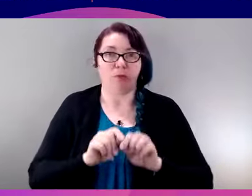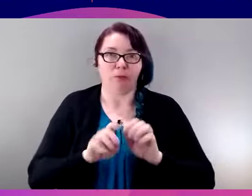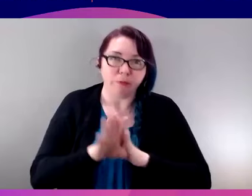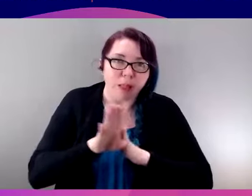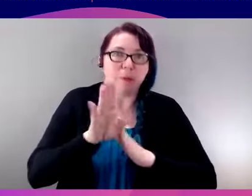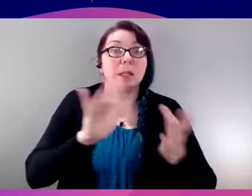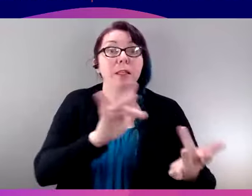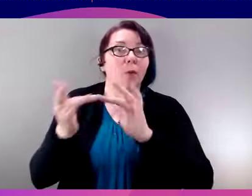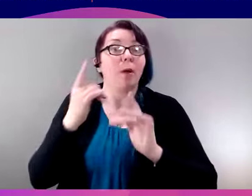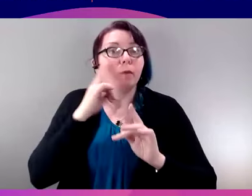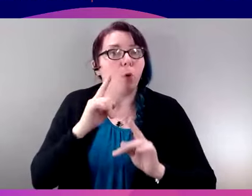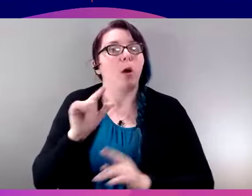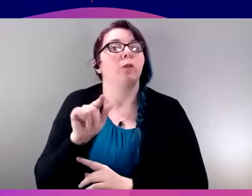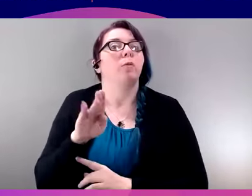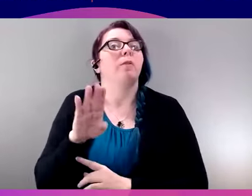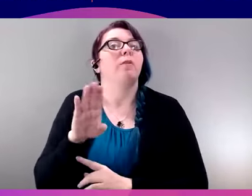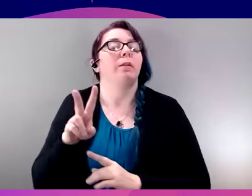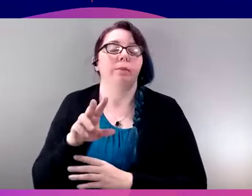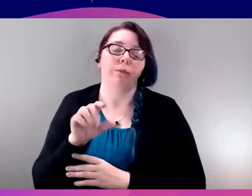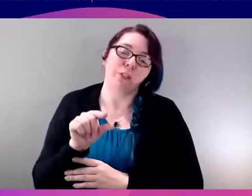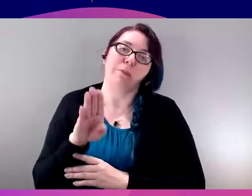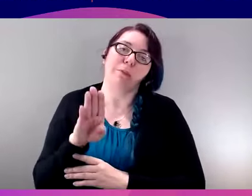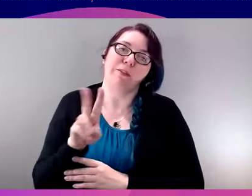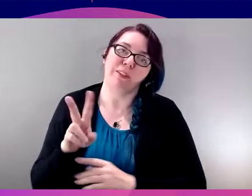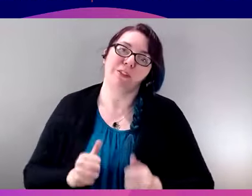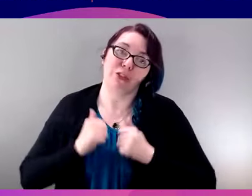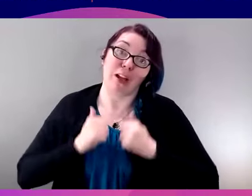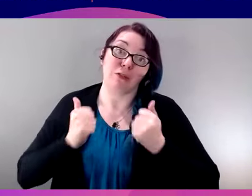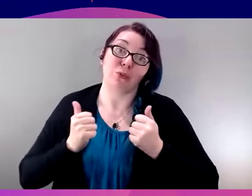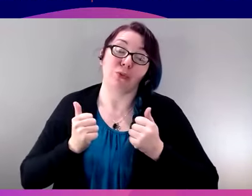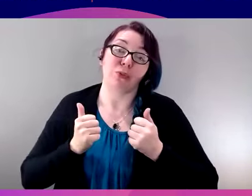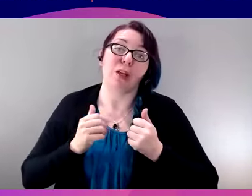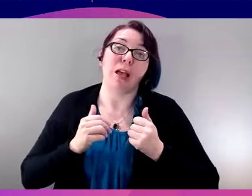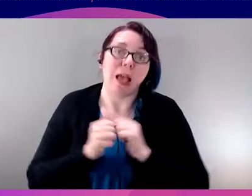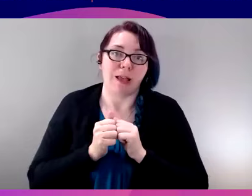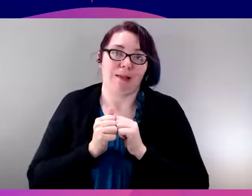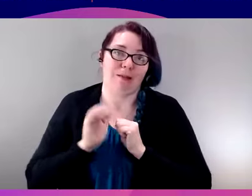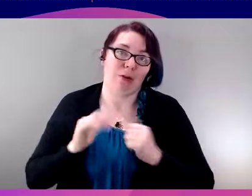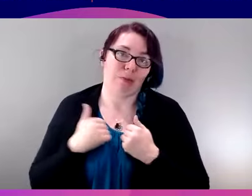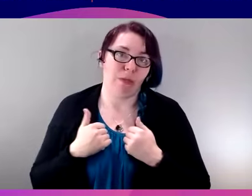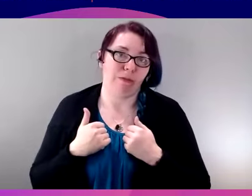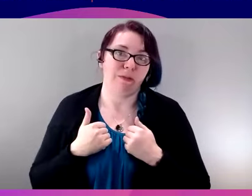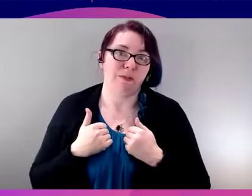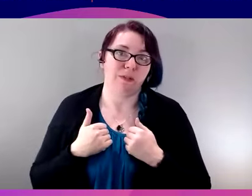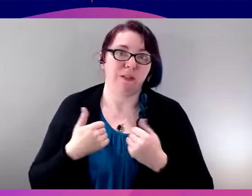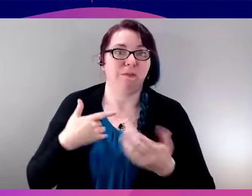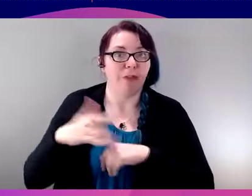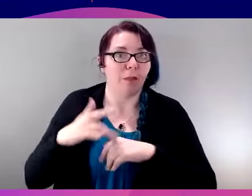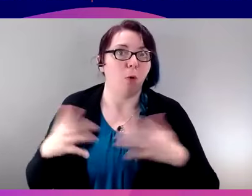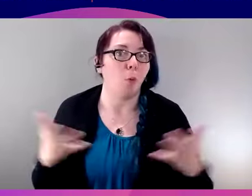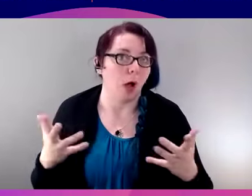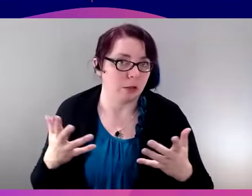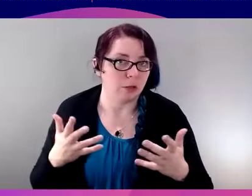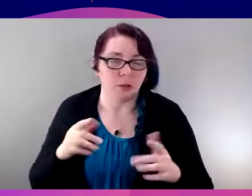identify the stakeholders' current ecosystems. We explore this analysis again a little bit further in our